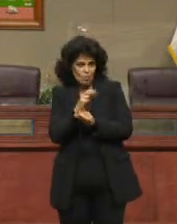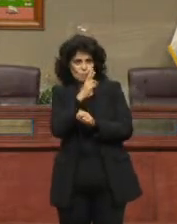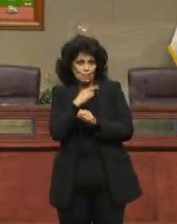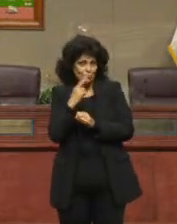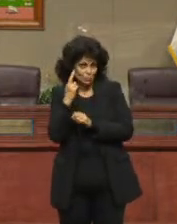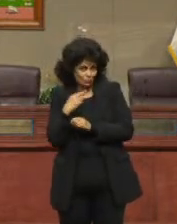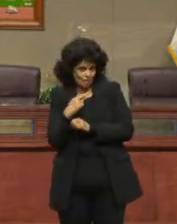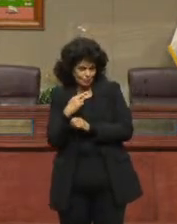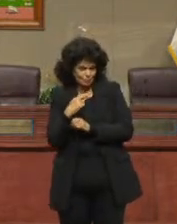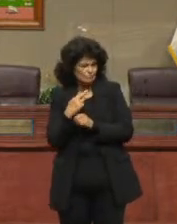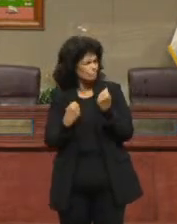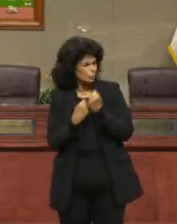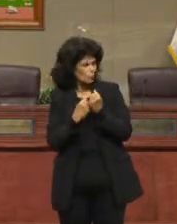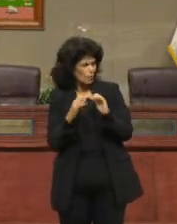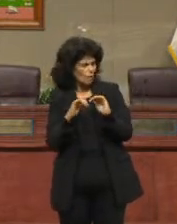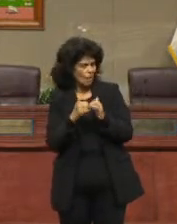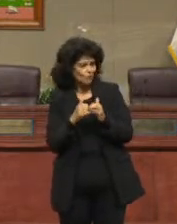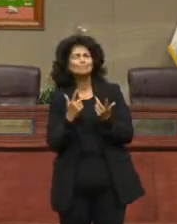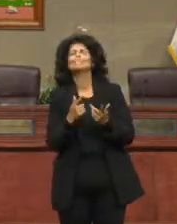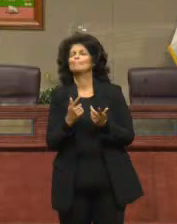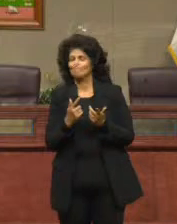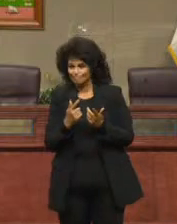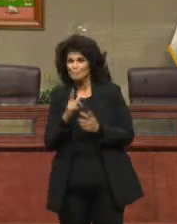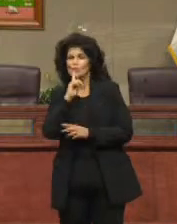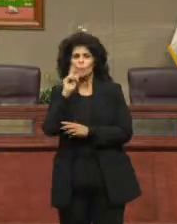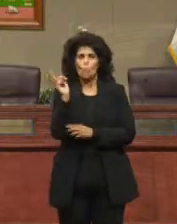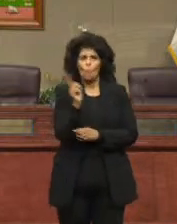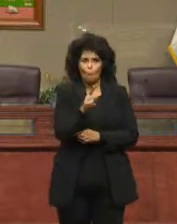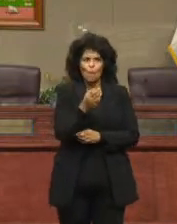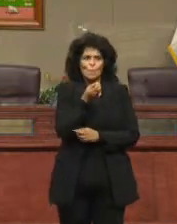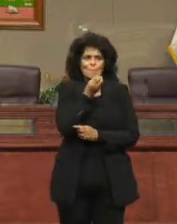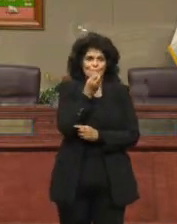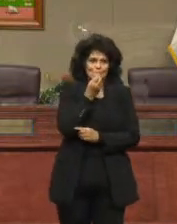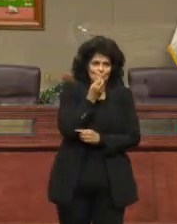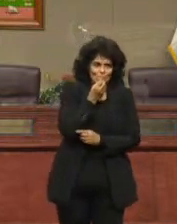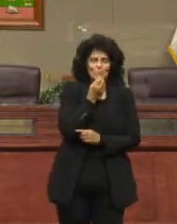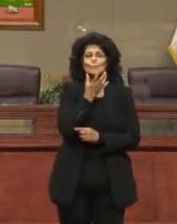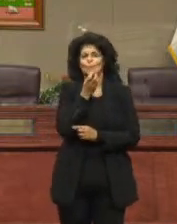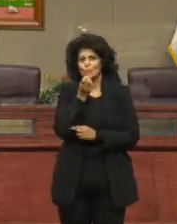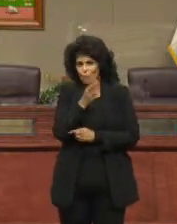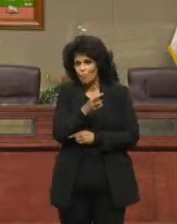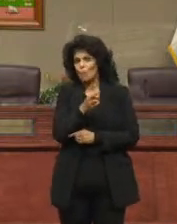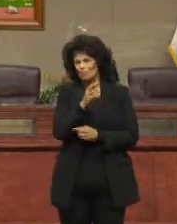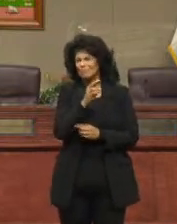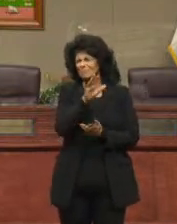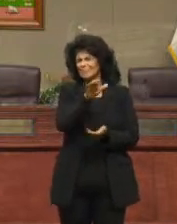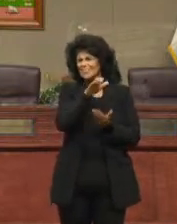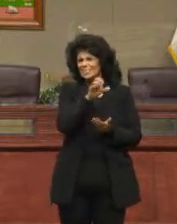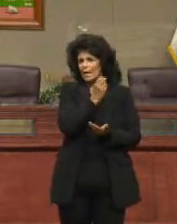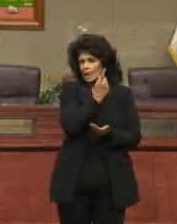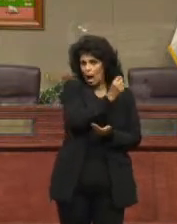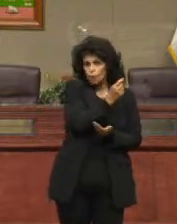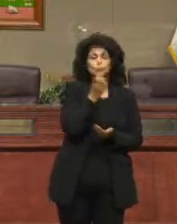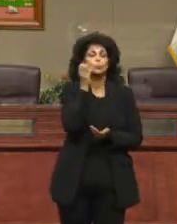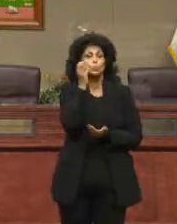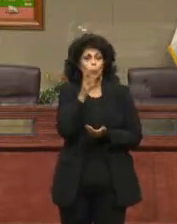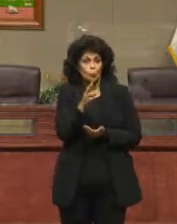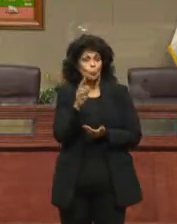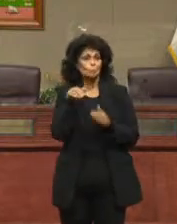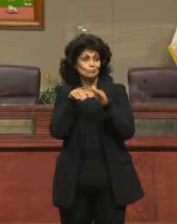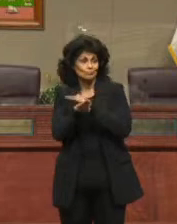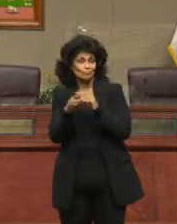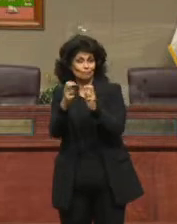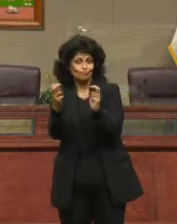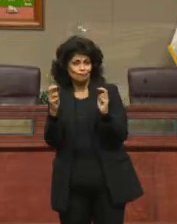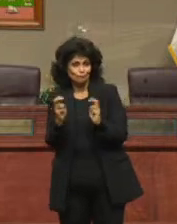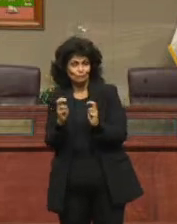takeout or dining in. Local restaurants make up approximately 84% of the